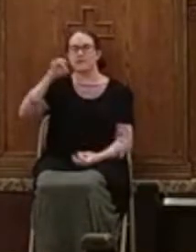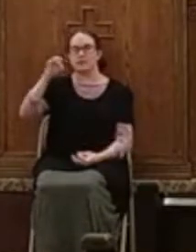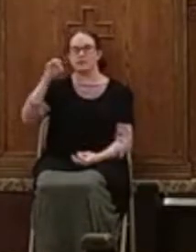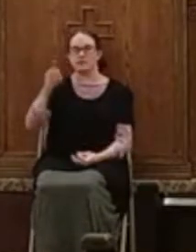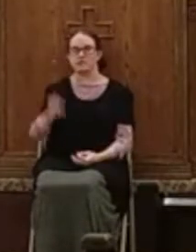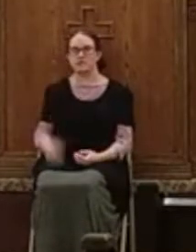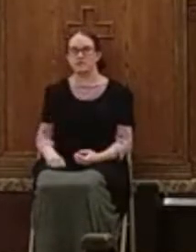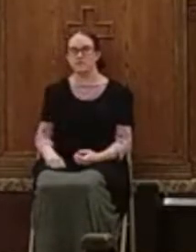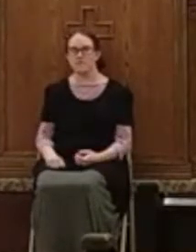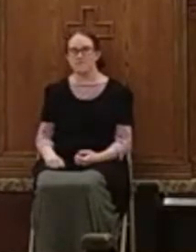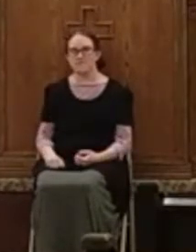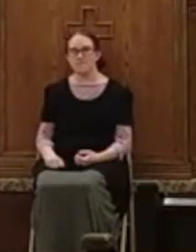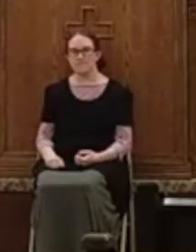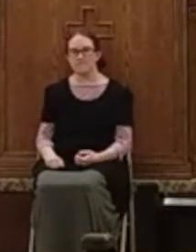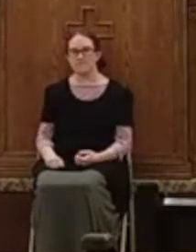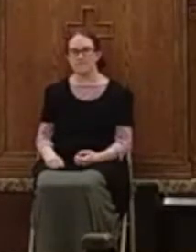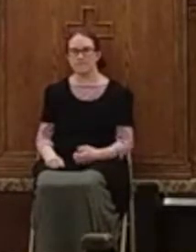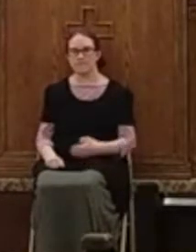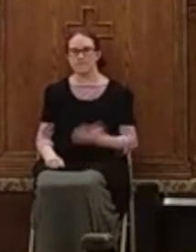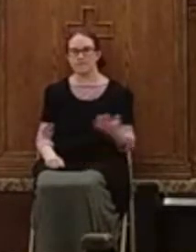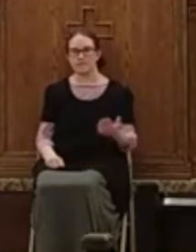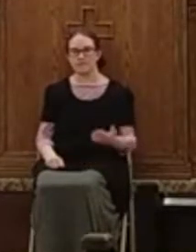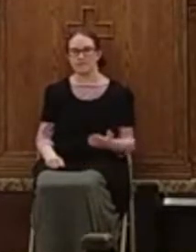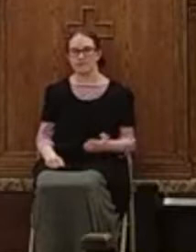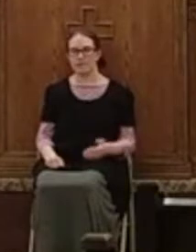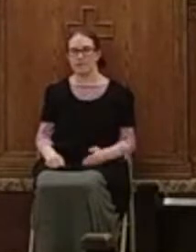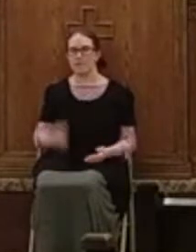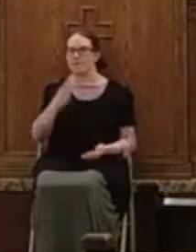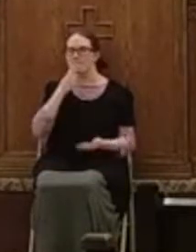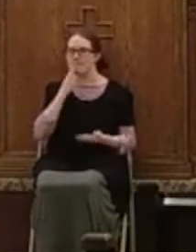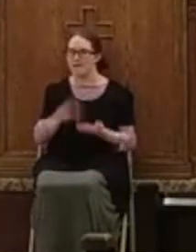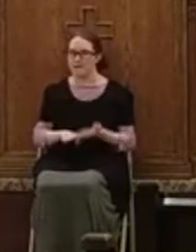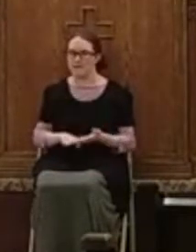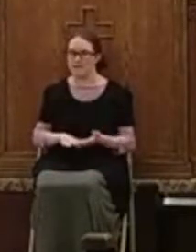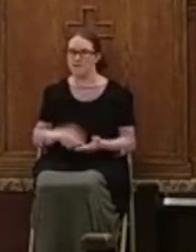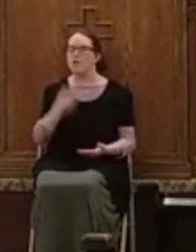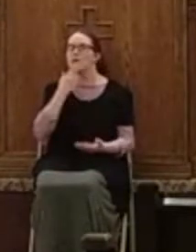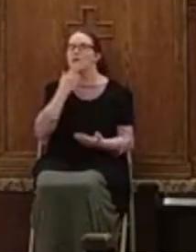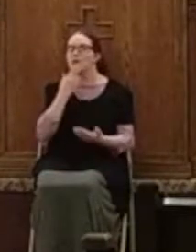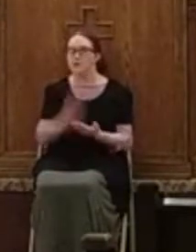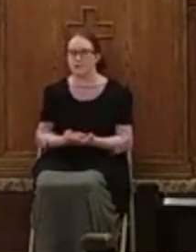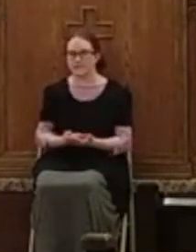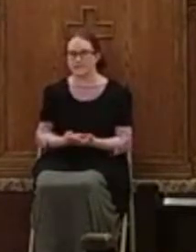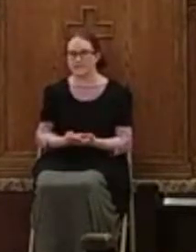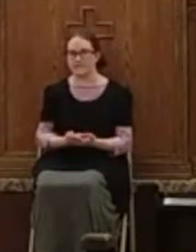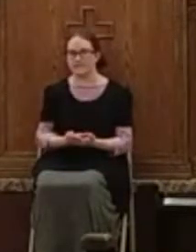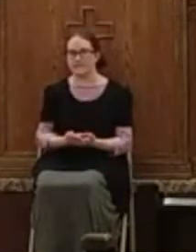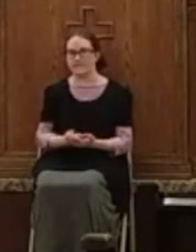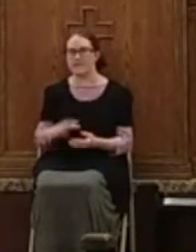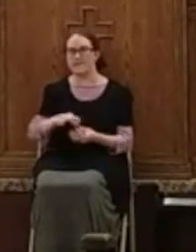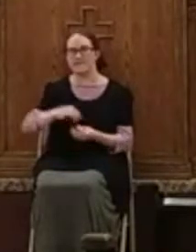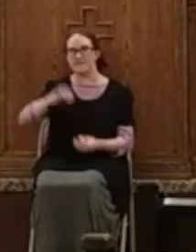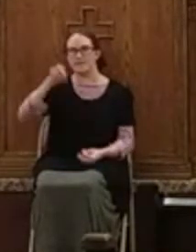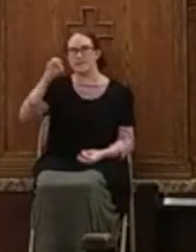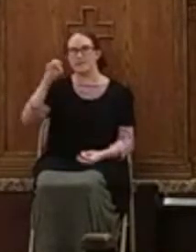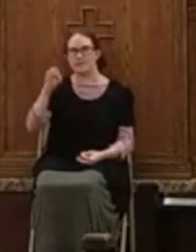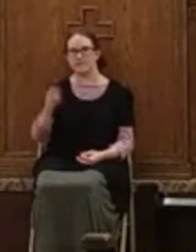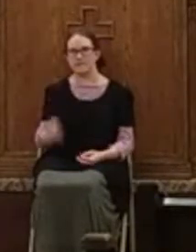spiritual. Whether it be to the negative connotation or the positive connotation, it's spiritual.